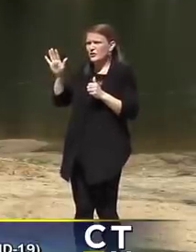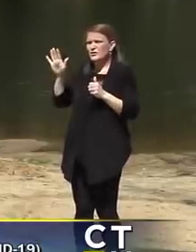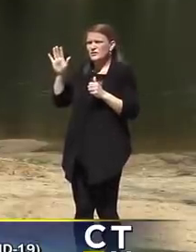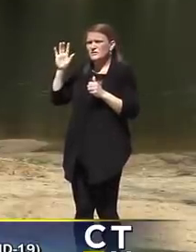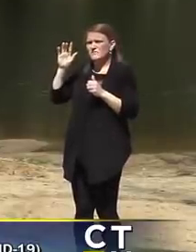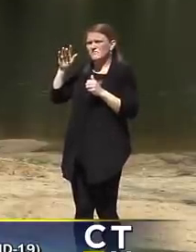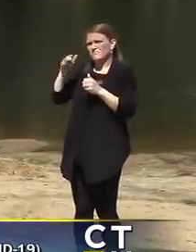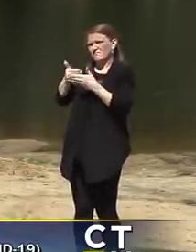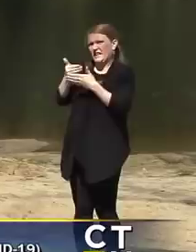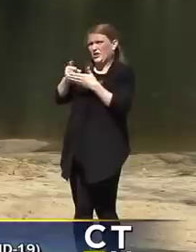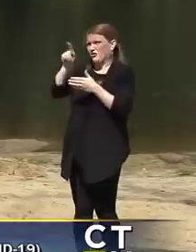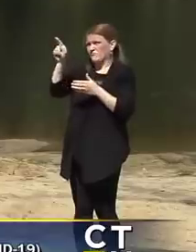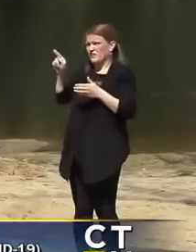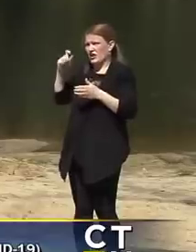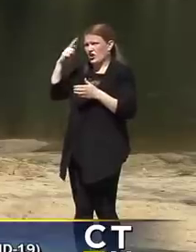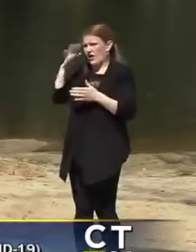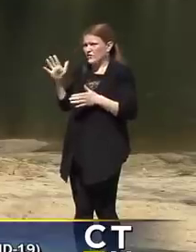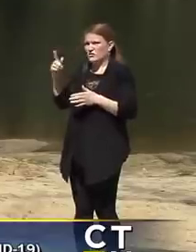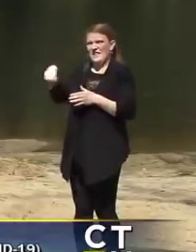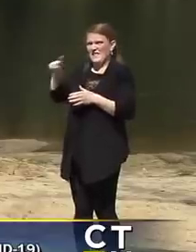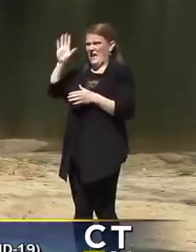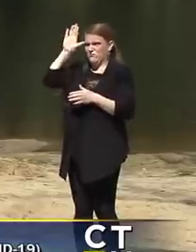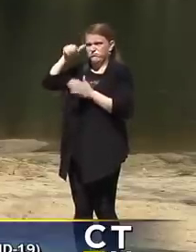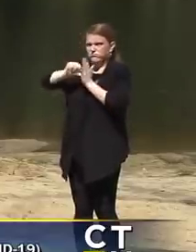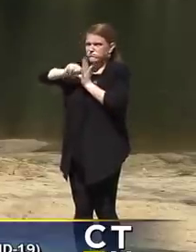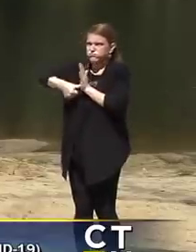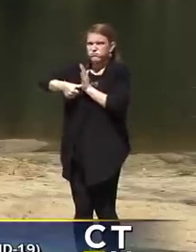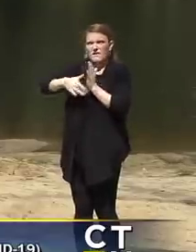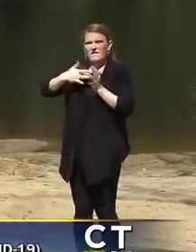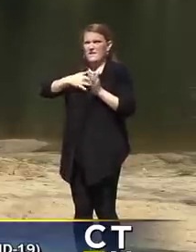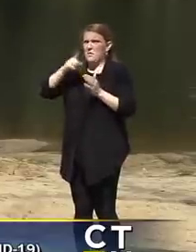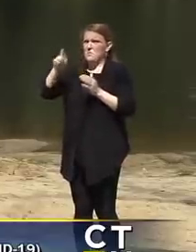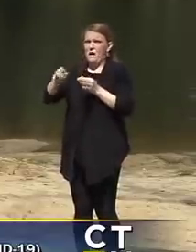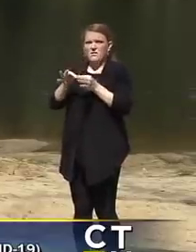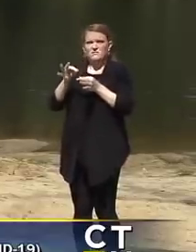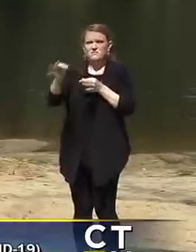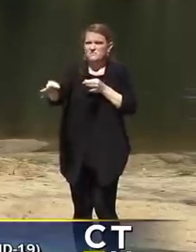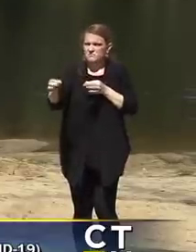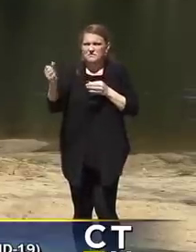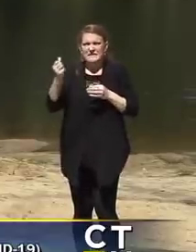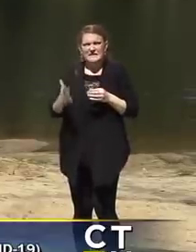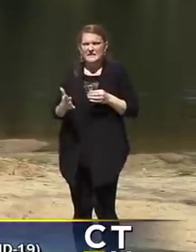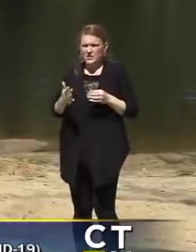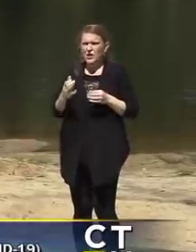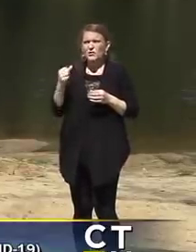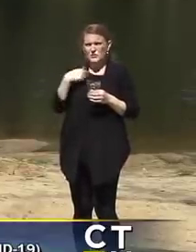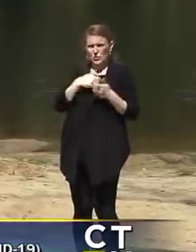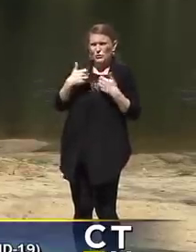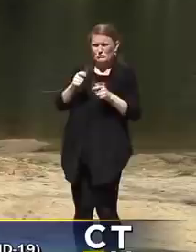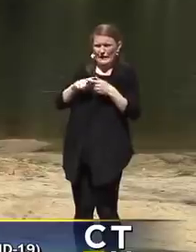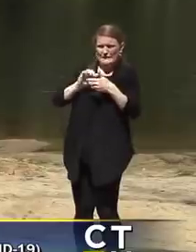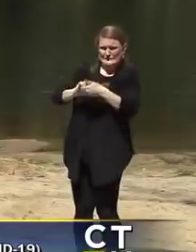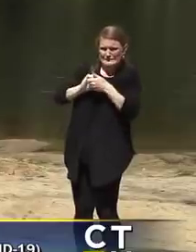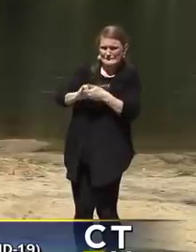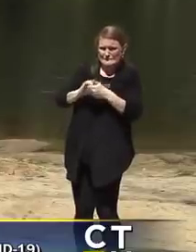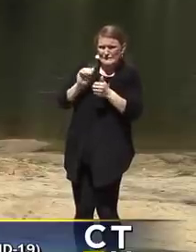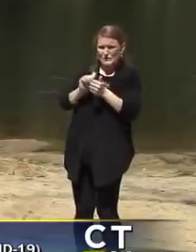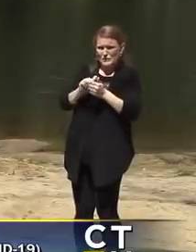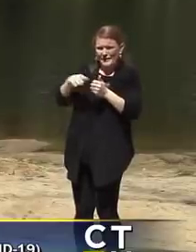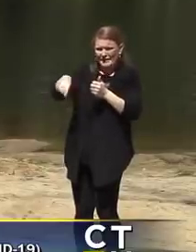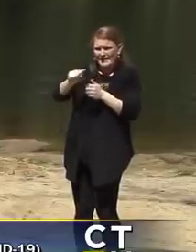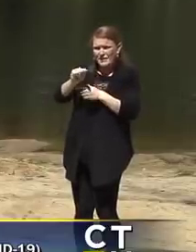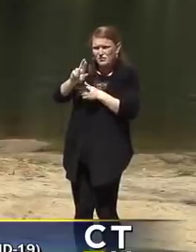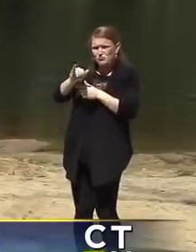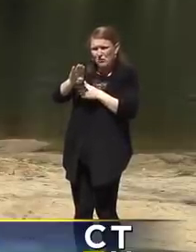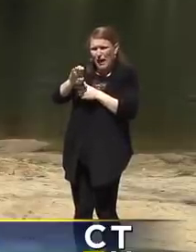should be put off. So we're going to work collegially. I hope with the tribes, they want to do everything they can to keep their people